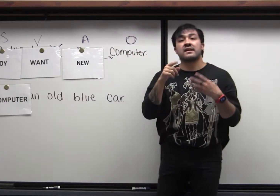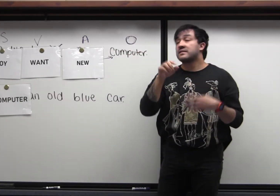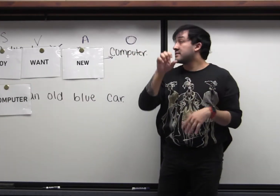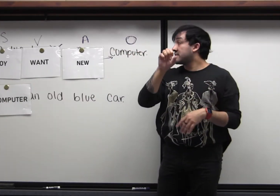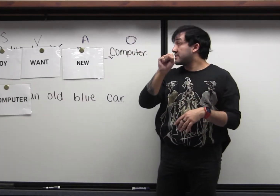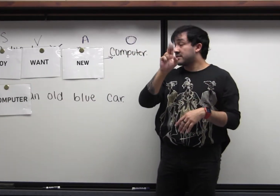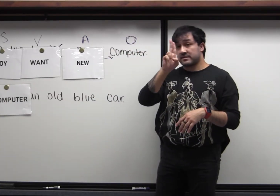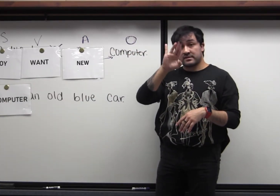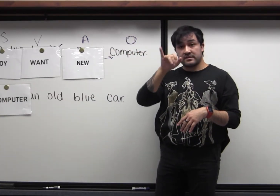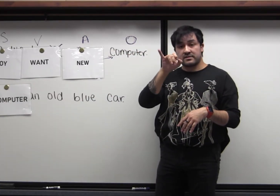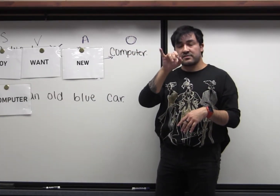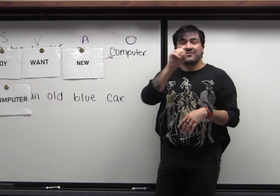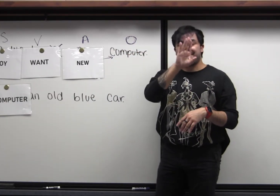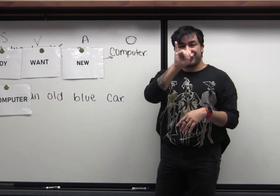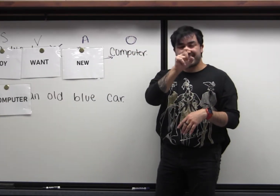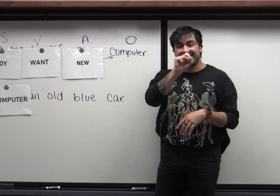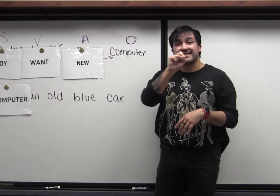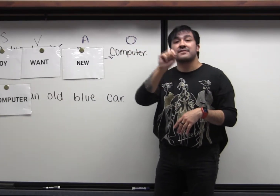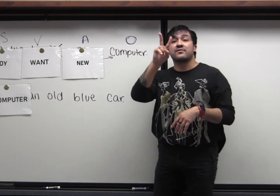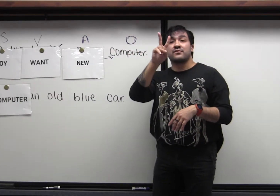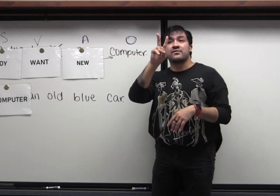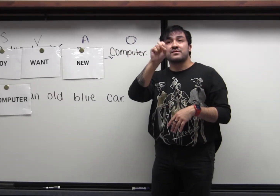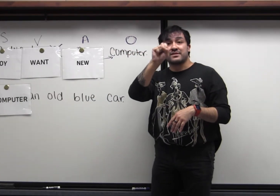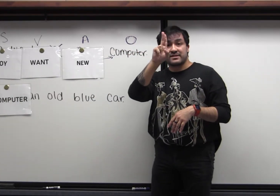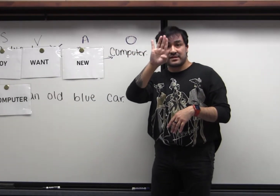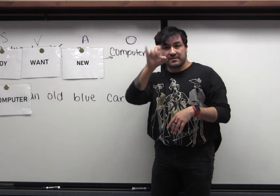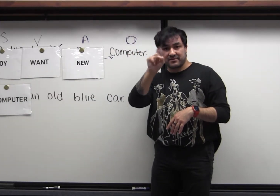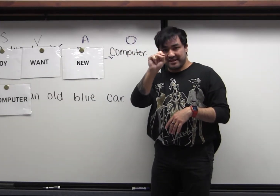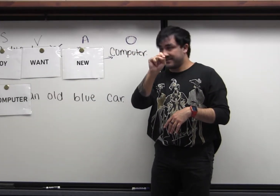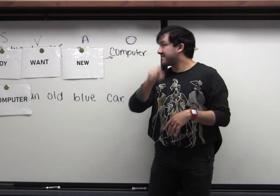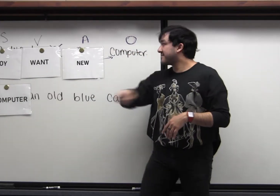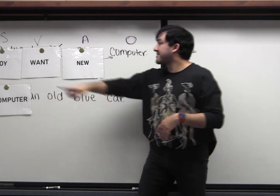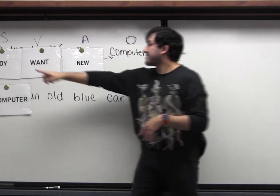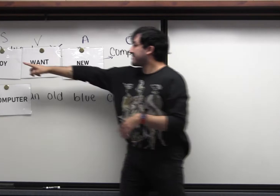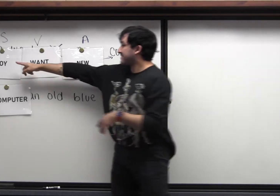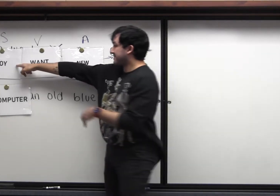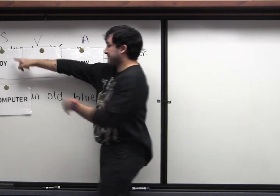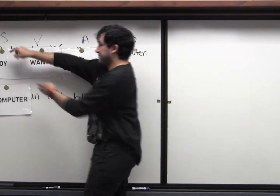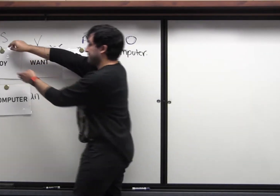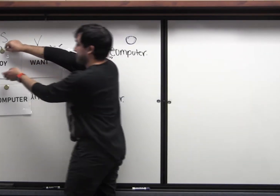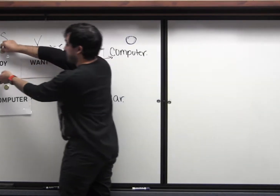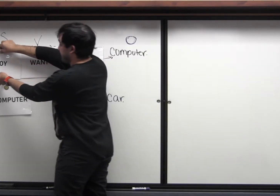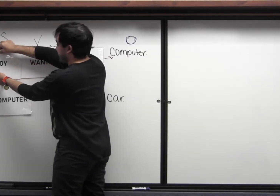Next is our subject, which is boy.